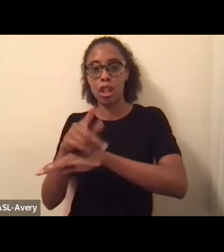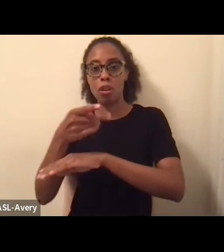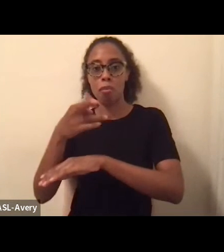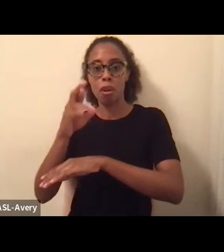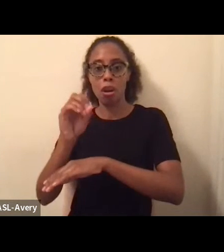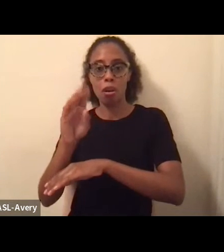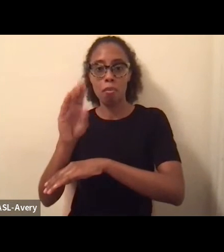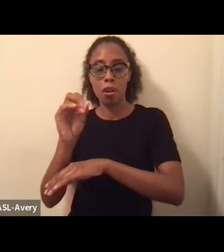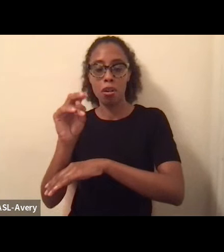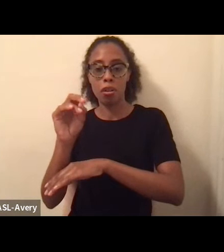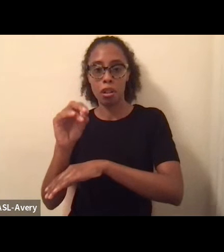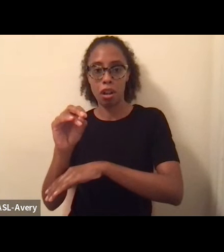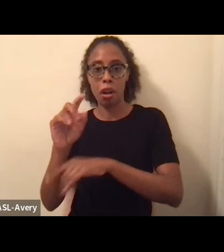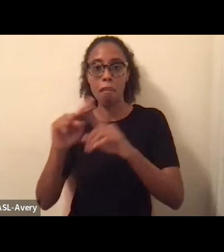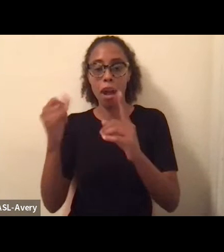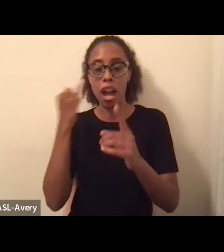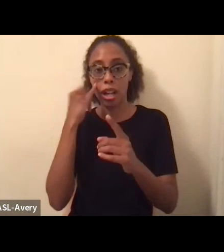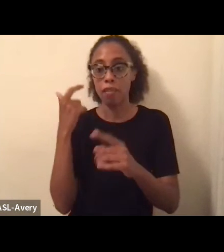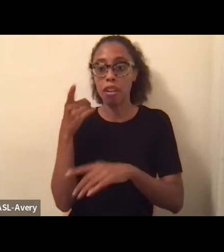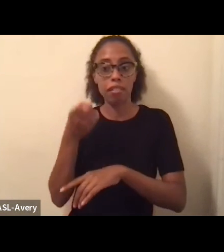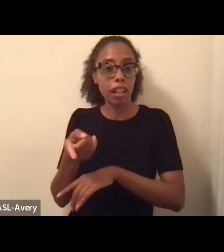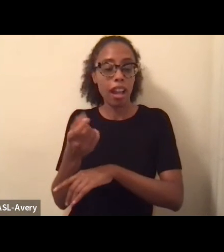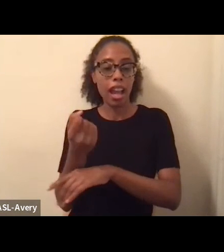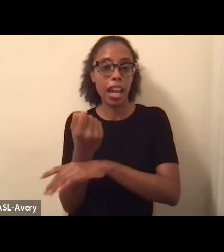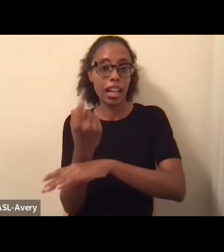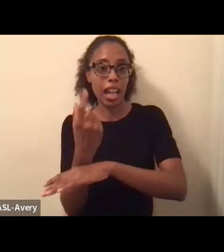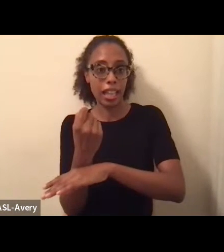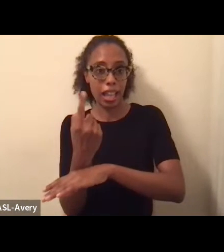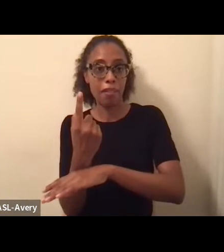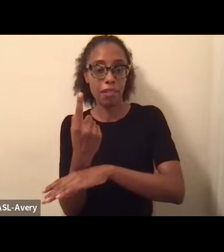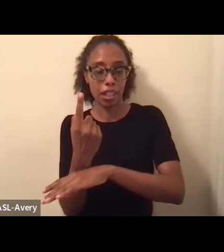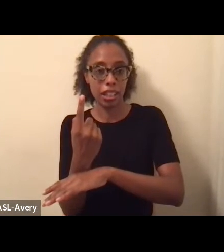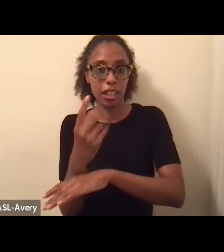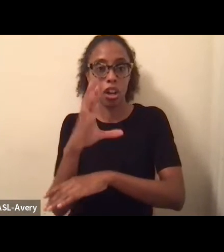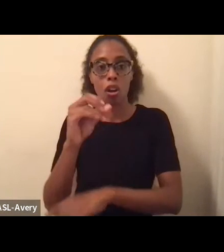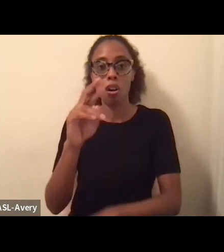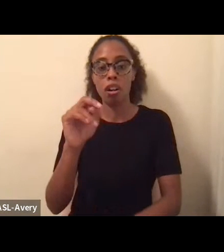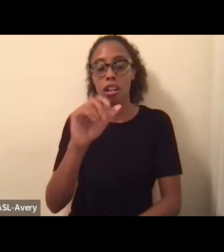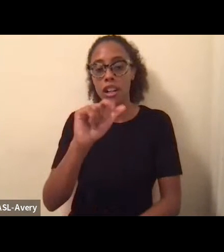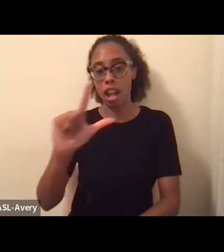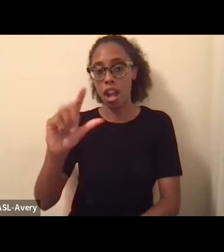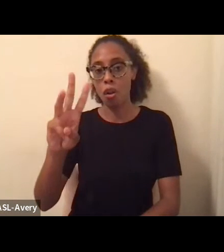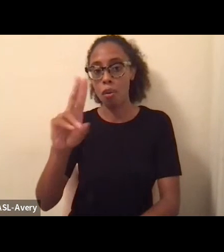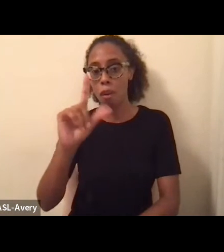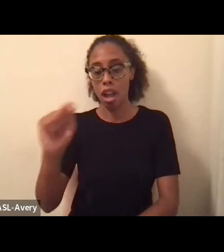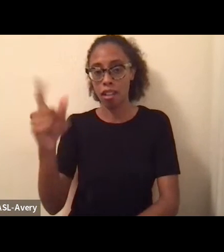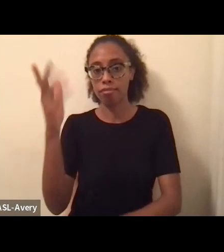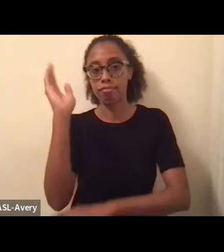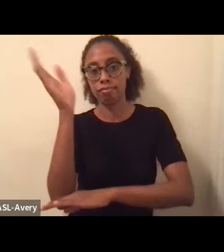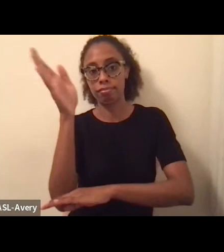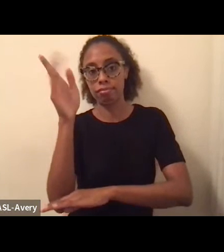But if you're around at 11, Cornell West is doing the address at 11 a.m.